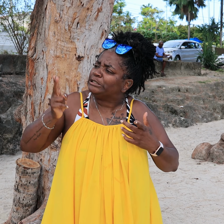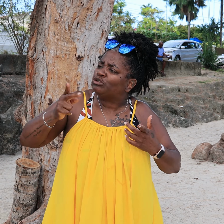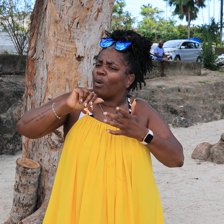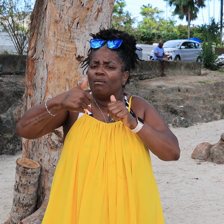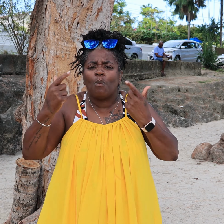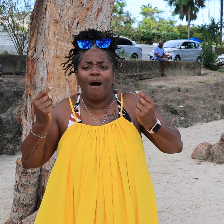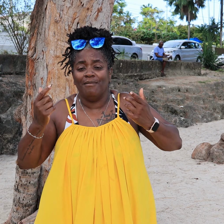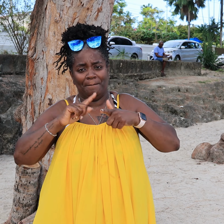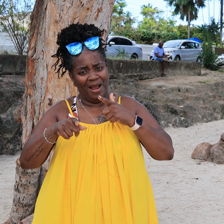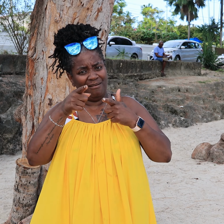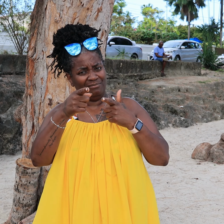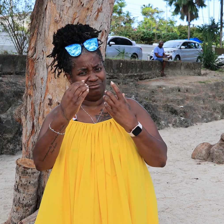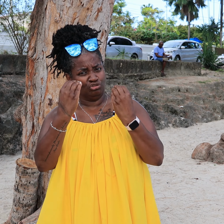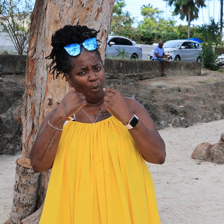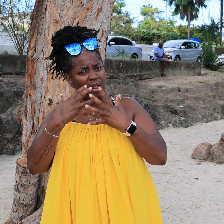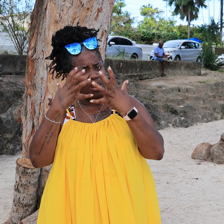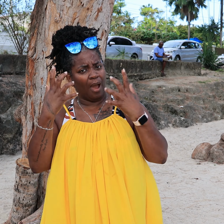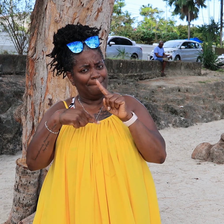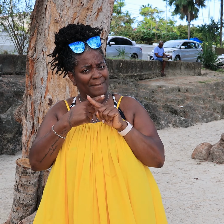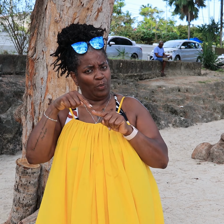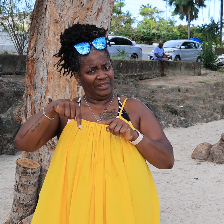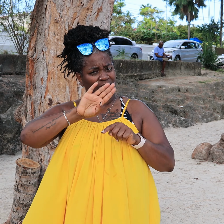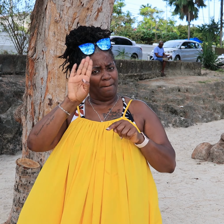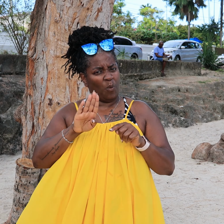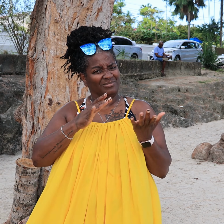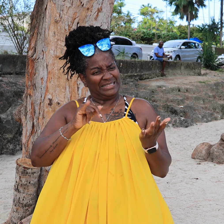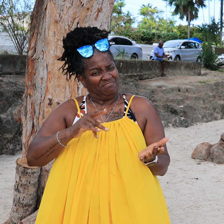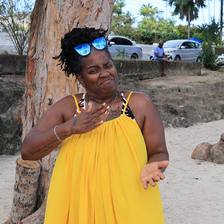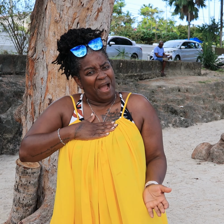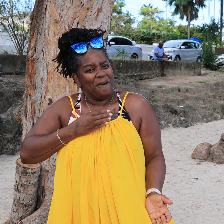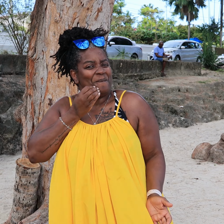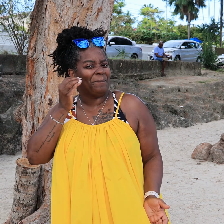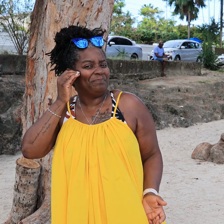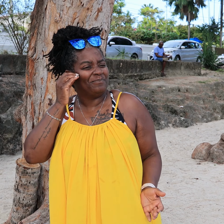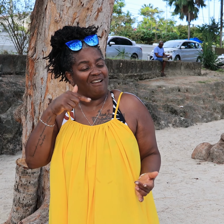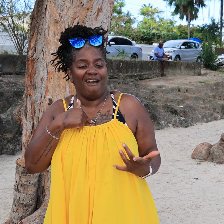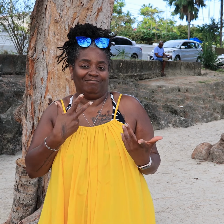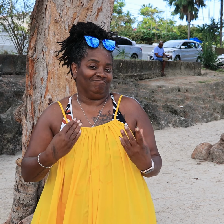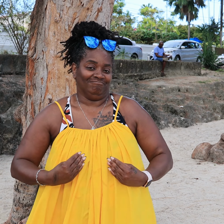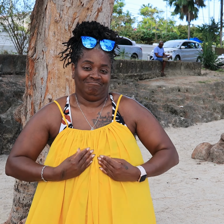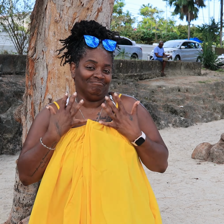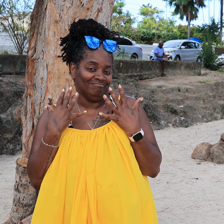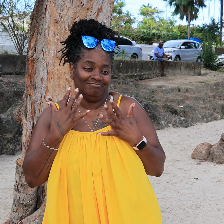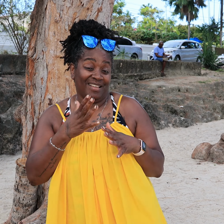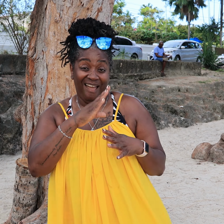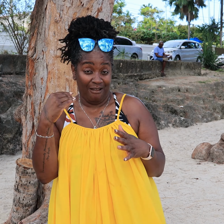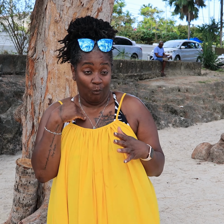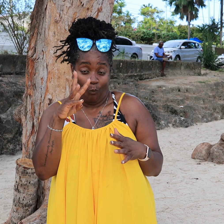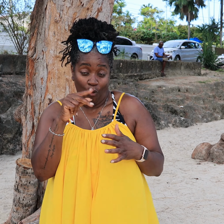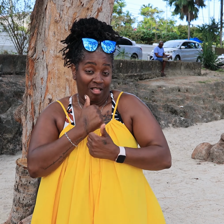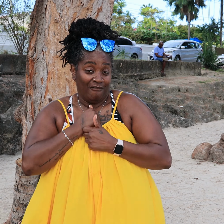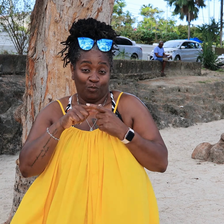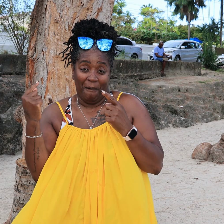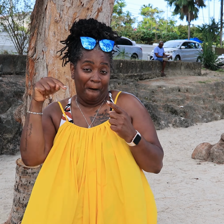and the history and what's going on, but you have taught me so much about Barbados, and this is my home, and I feel great, and I would love to come